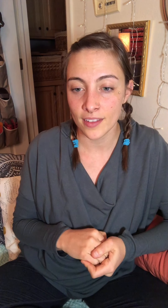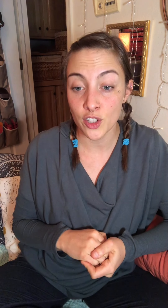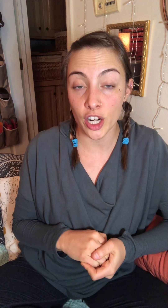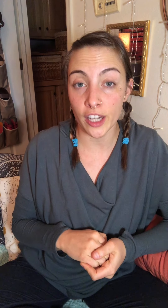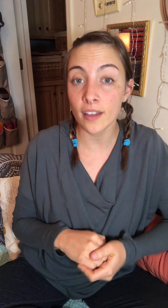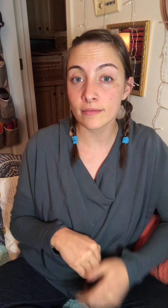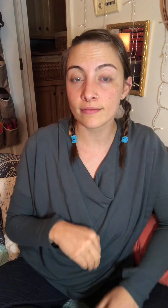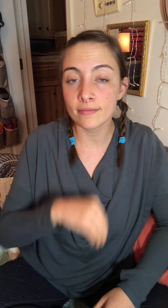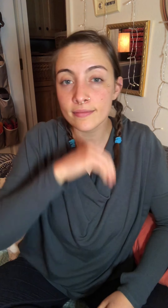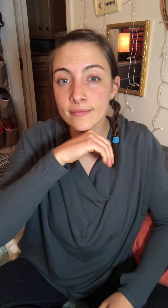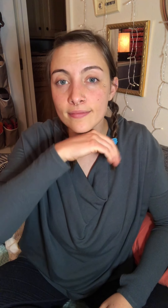dirty,